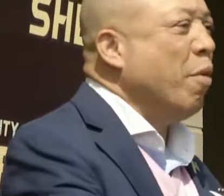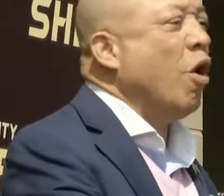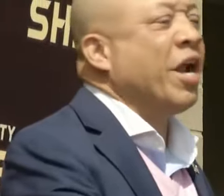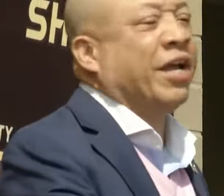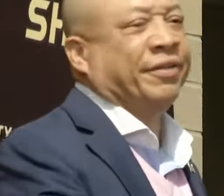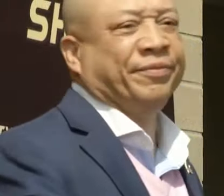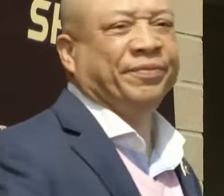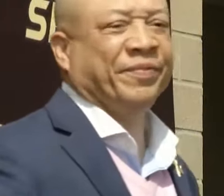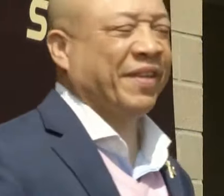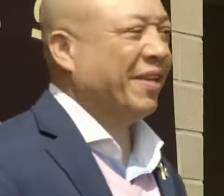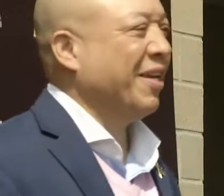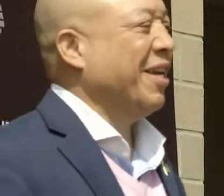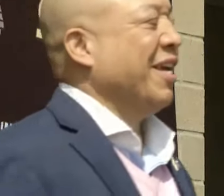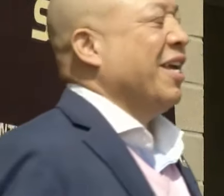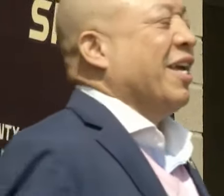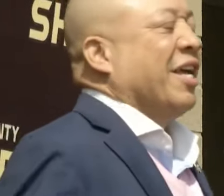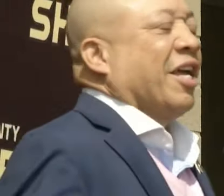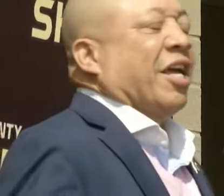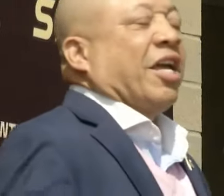Good morning.